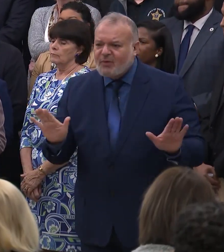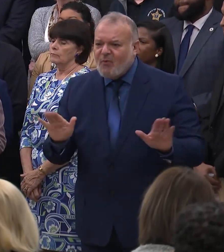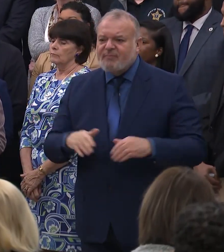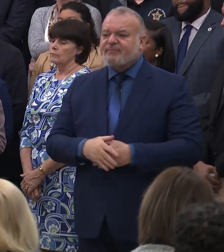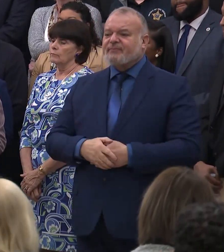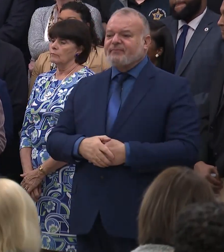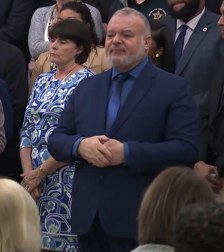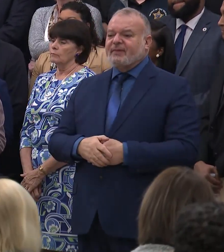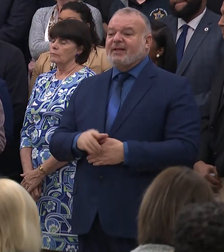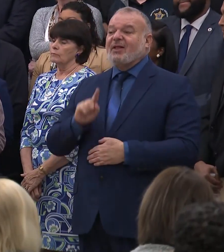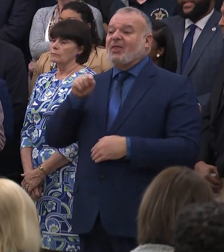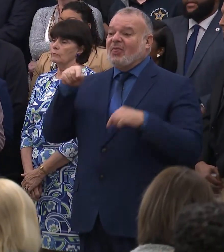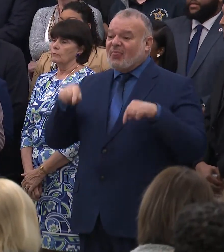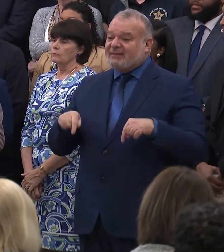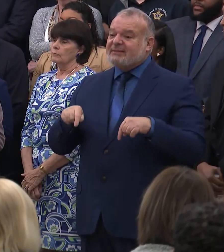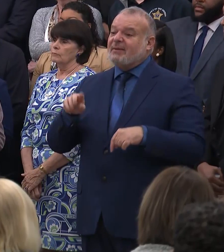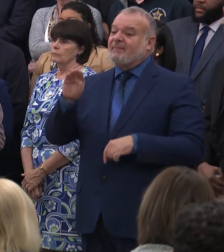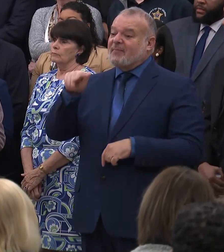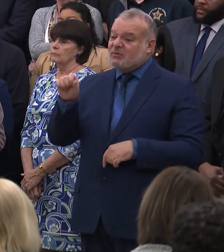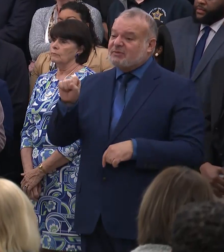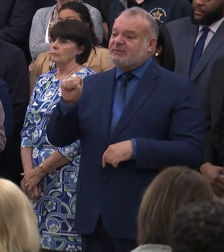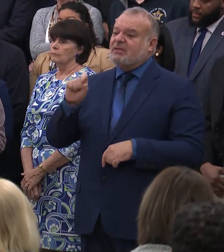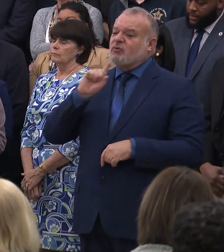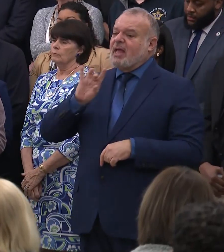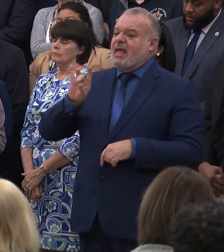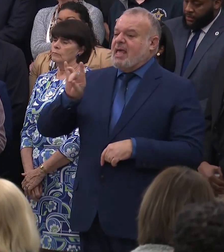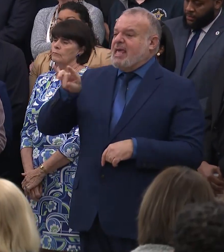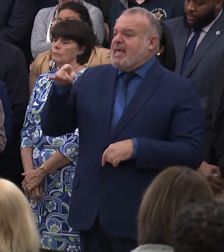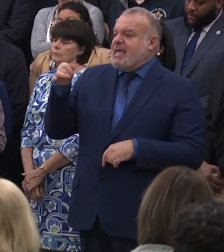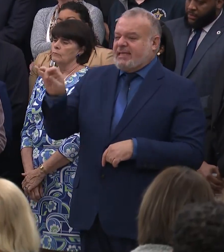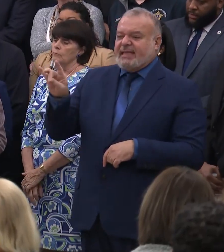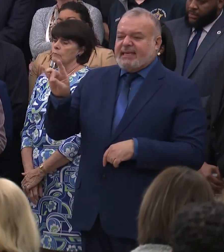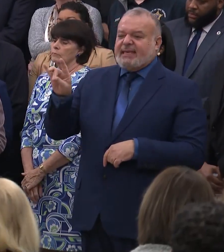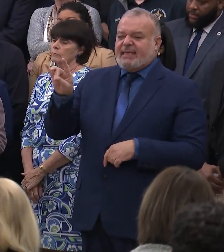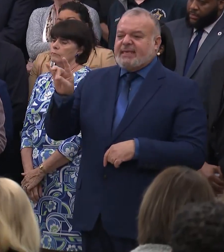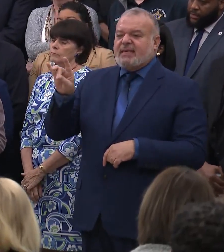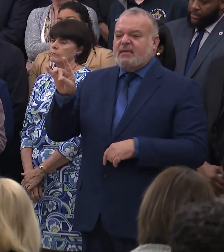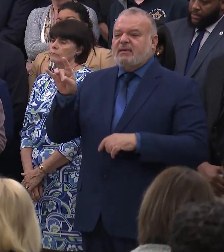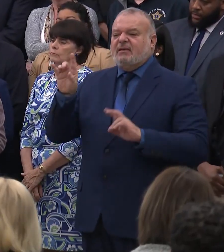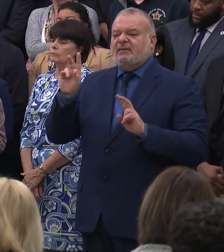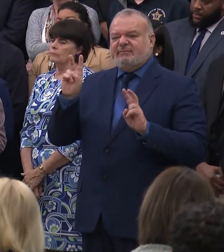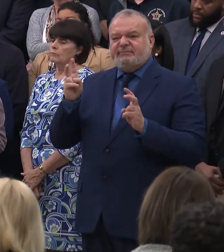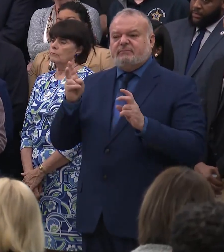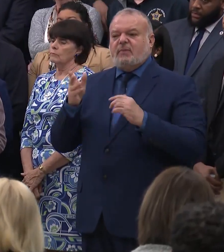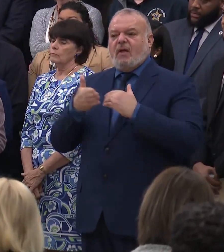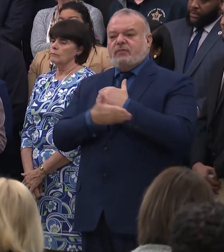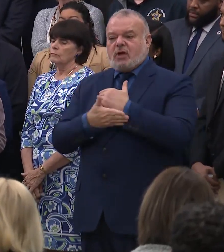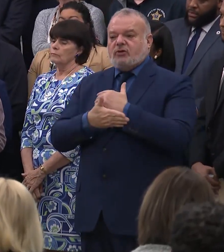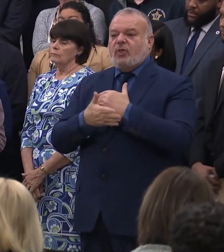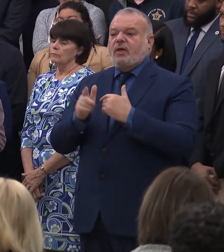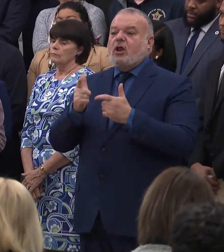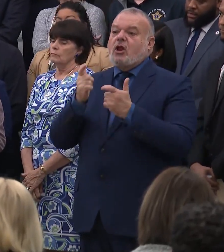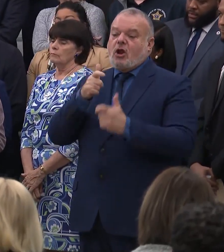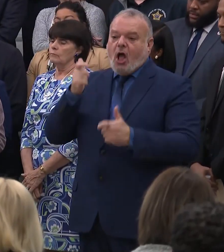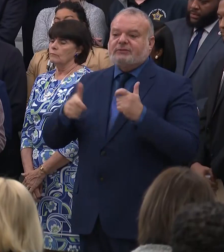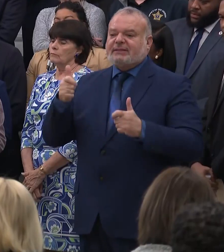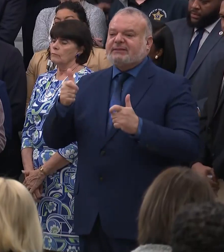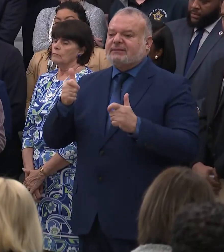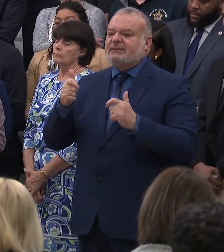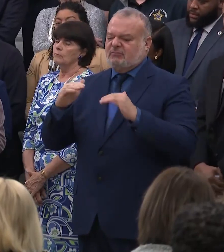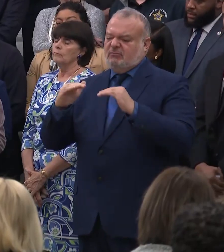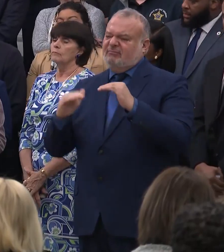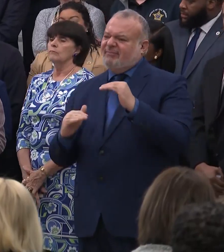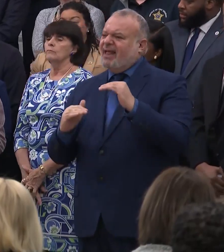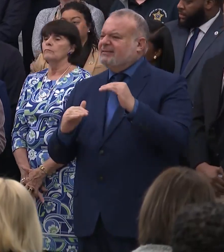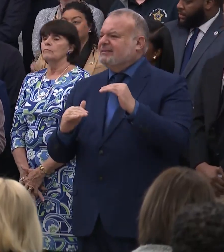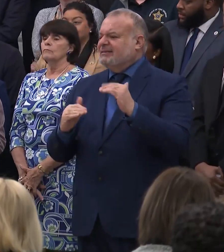in the nation for the largest racial disparities in arrests for marijuana possession. Black people have carried the